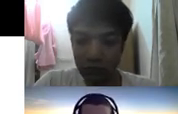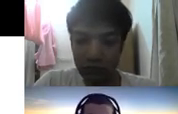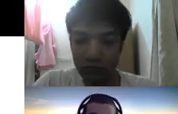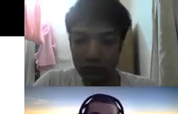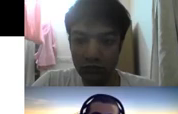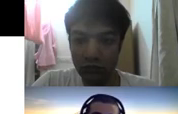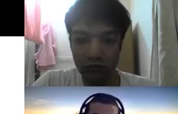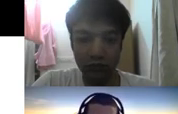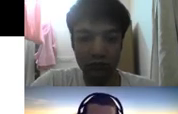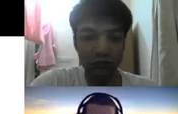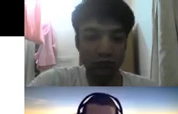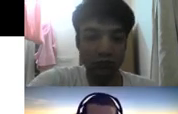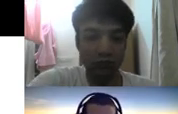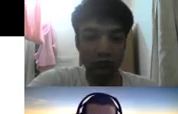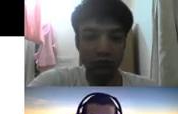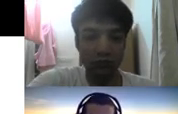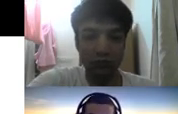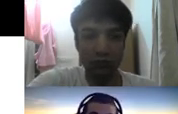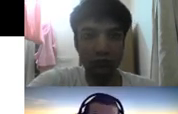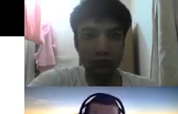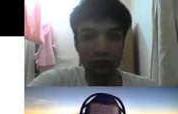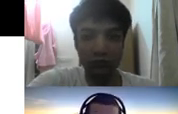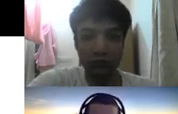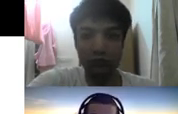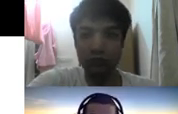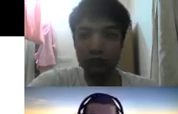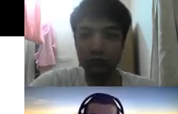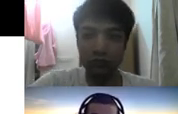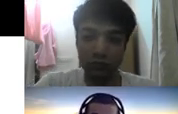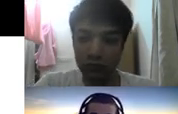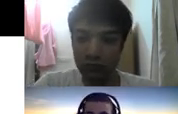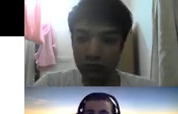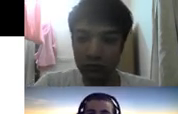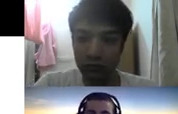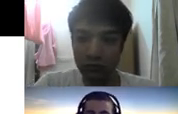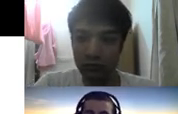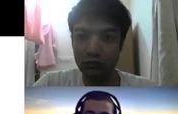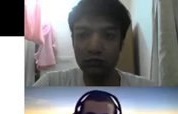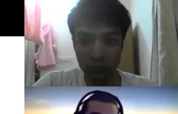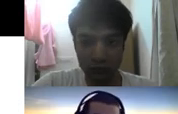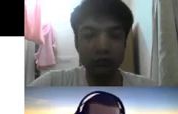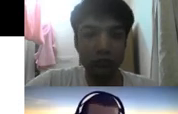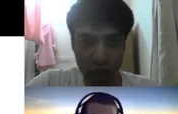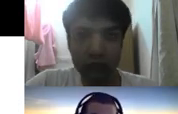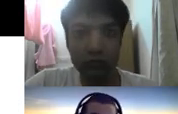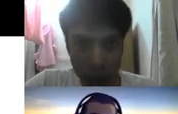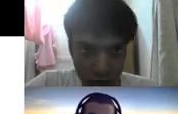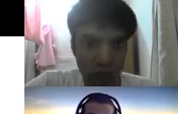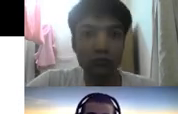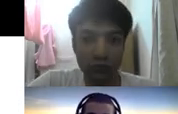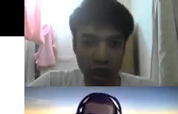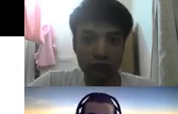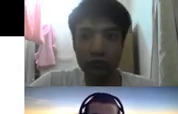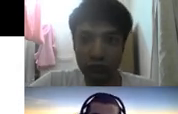attention, in order to like see everybody, in order to have like a webinar style conversation.